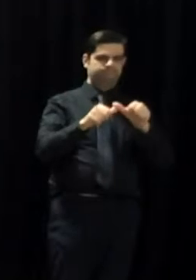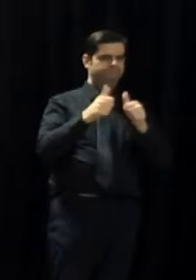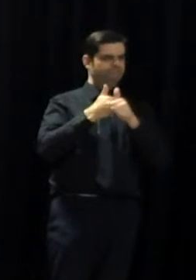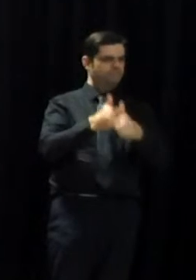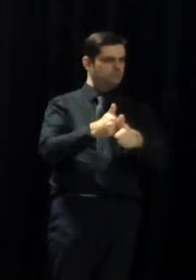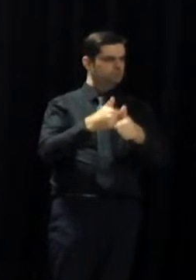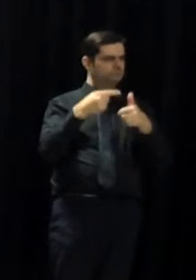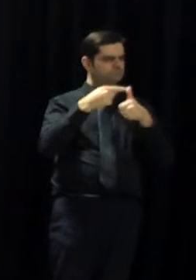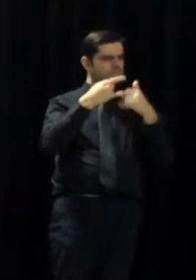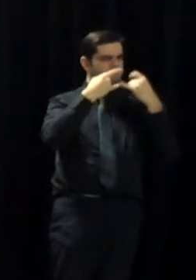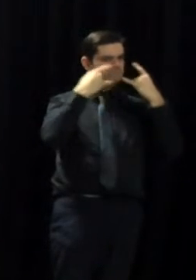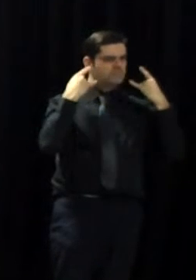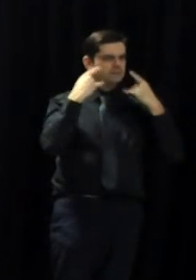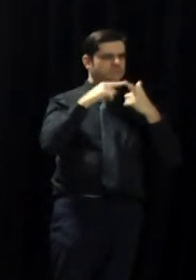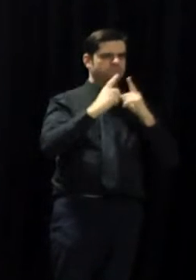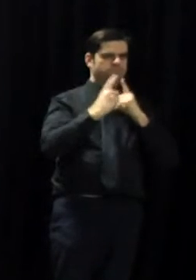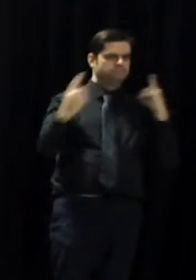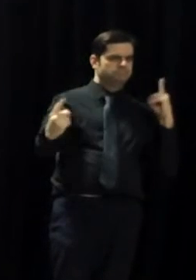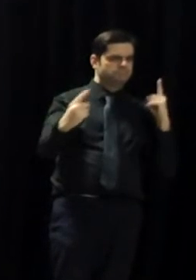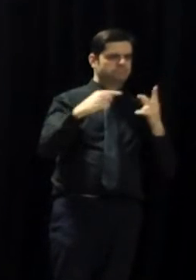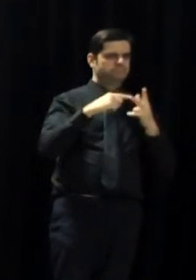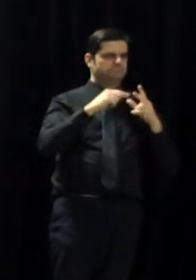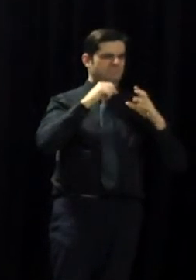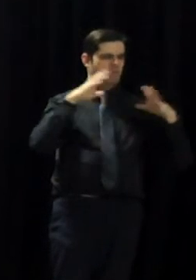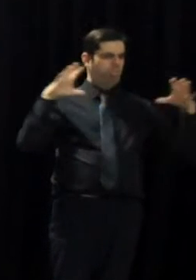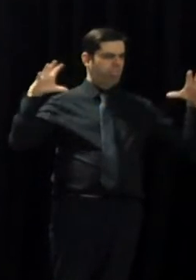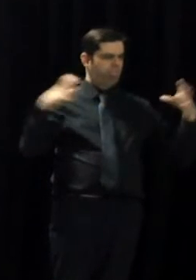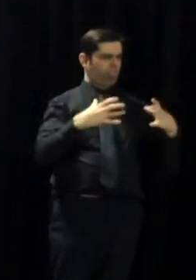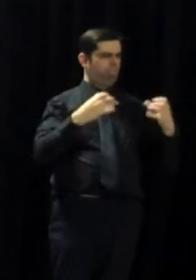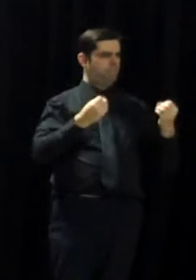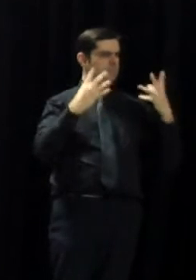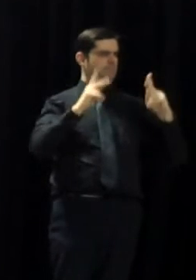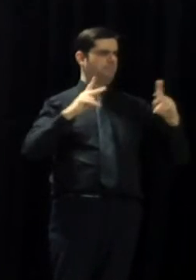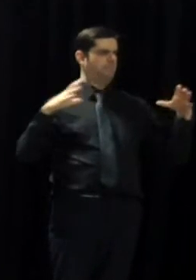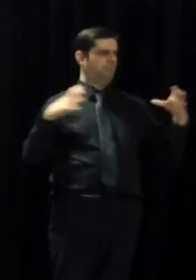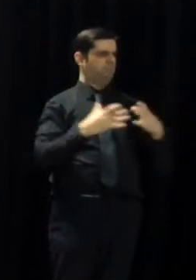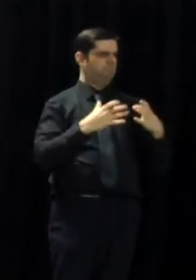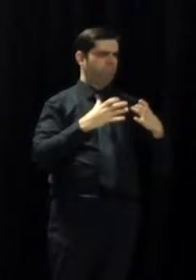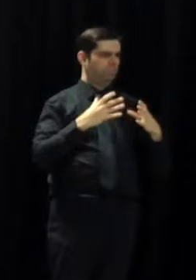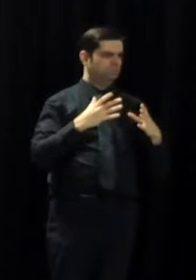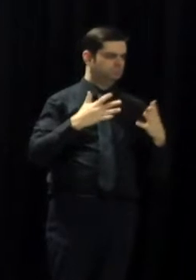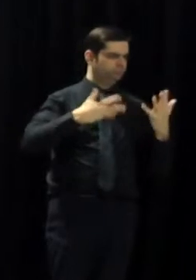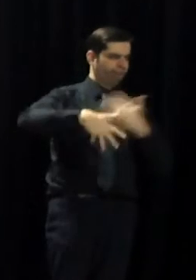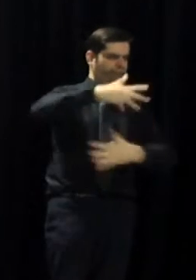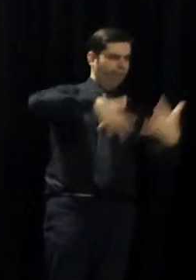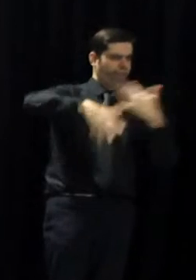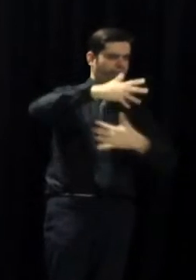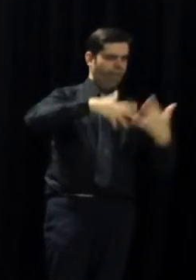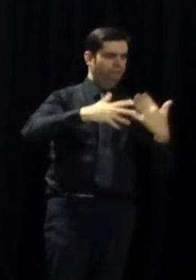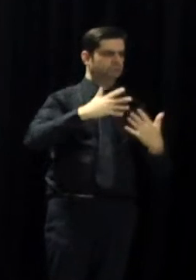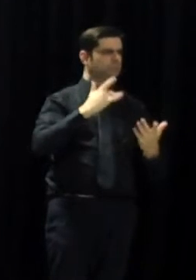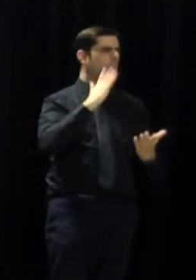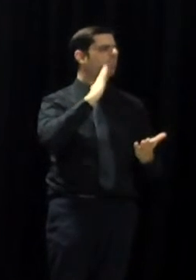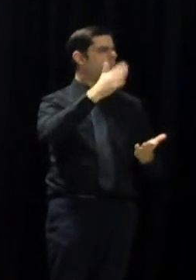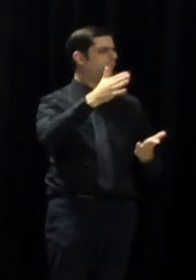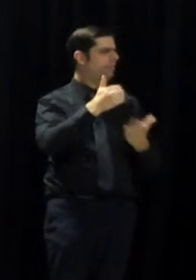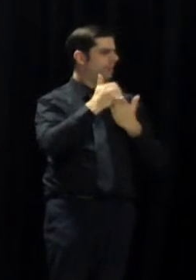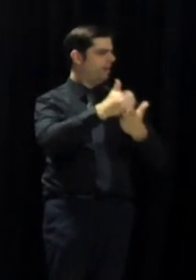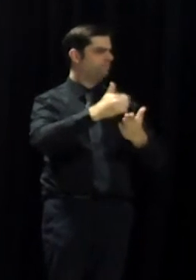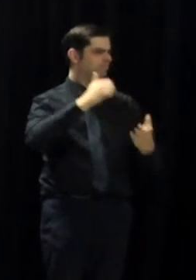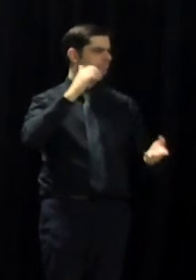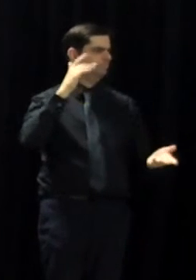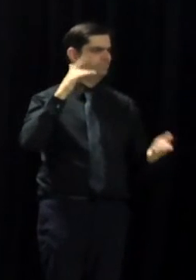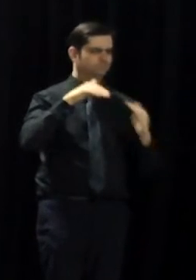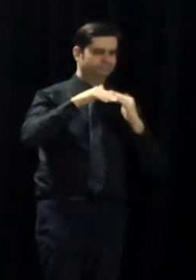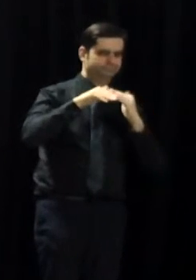that will stabilize our hospitalizations. And then we won't see economic restrictions, and we'll get the positivity rates back